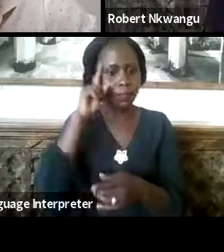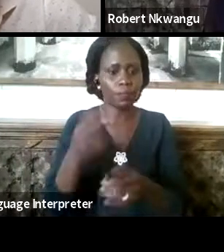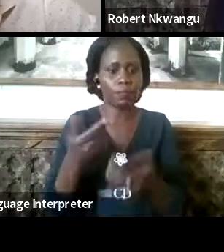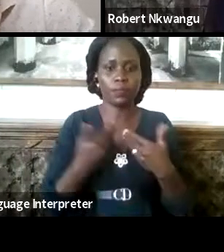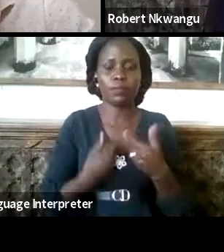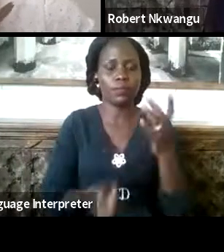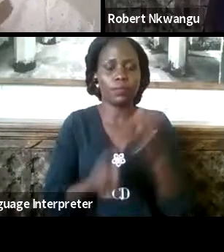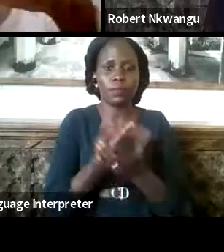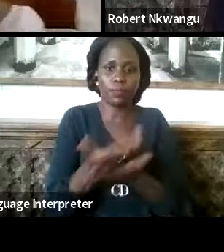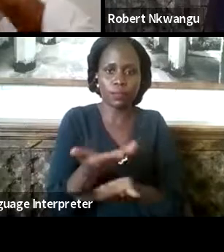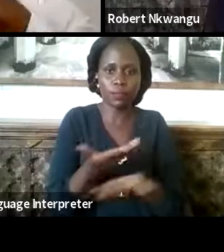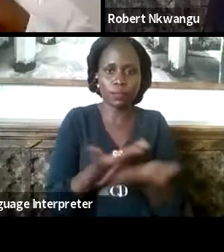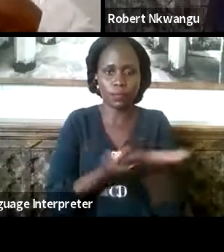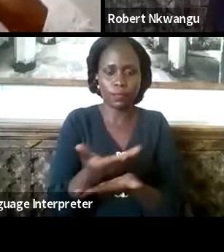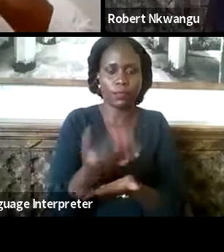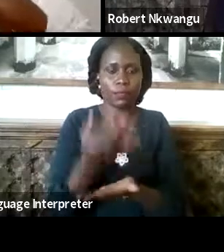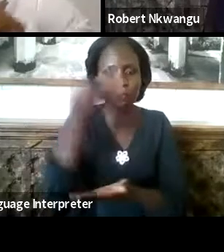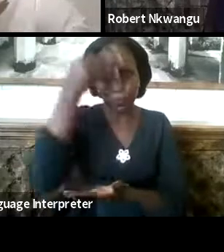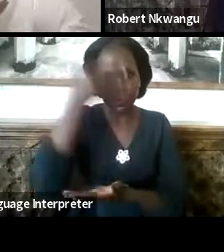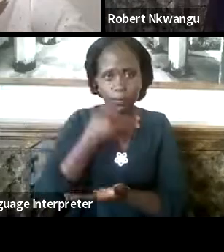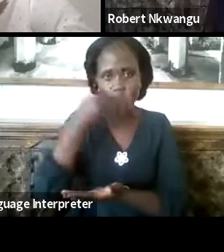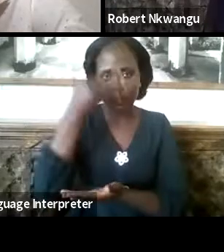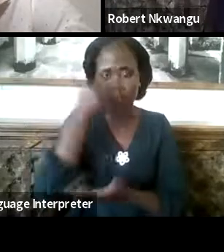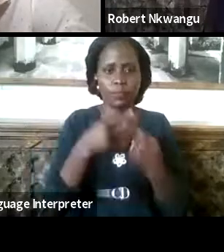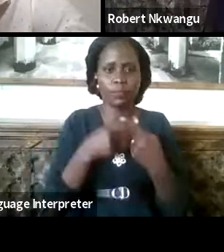are suspended. But